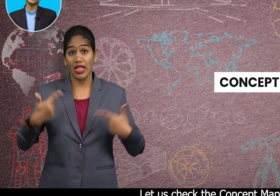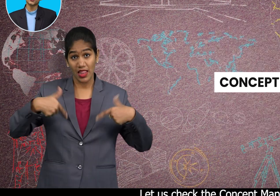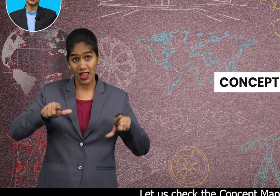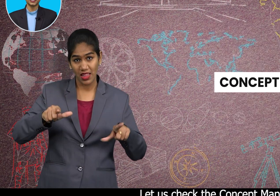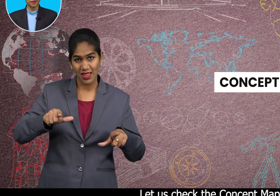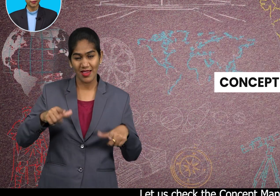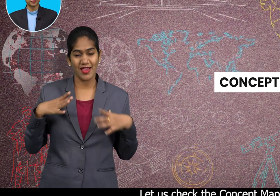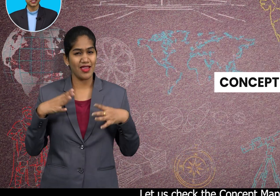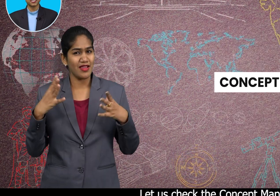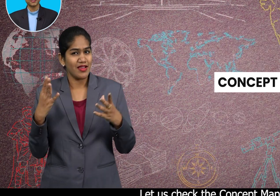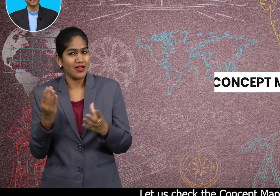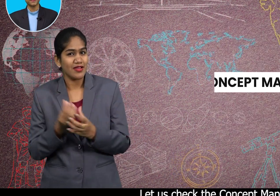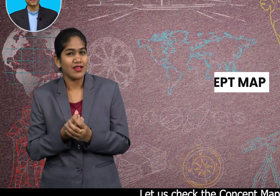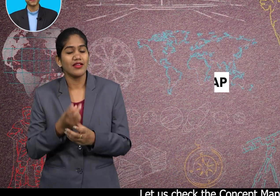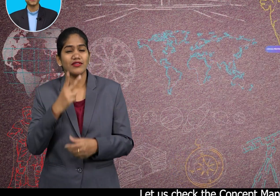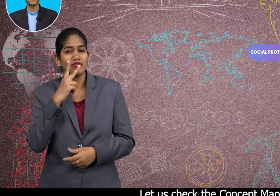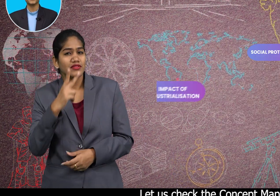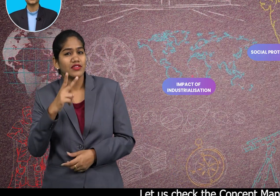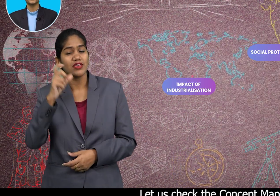Let us check the concept map.